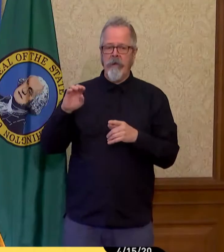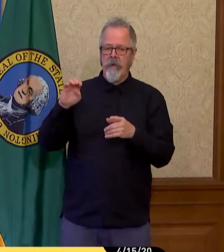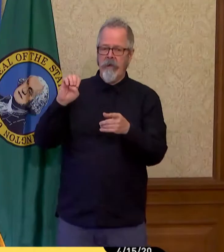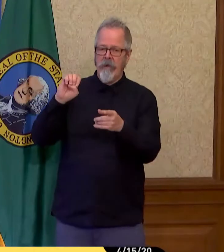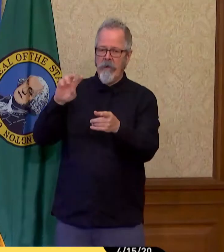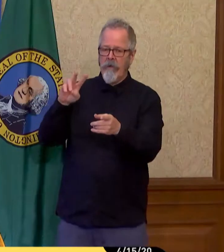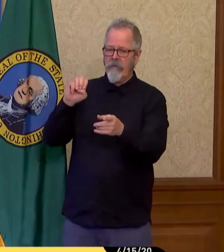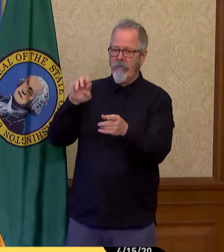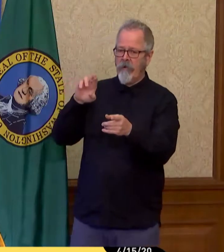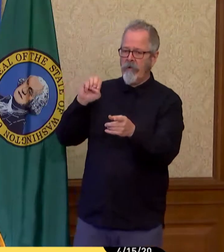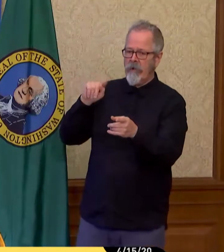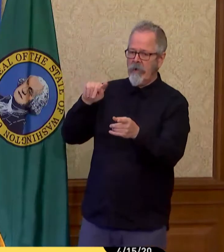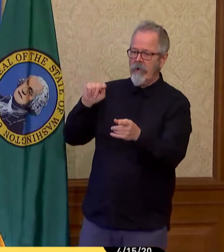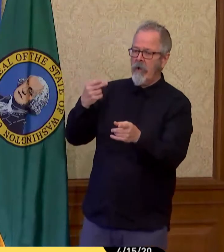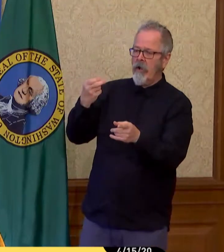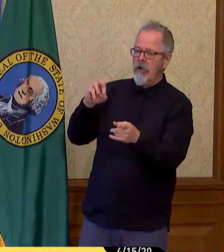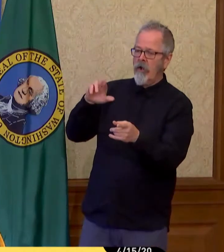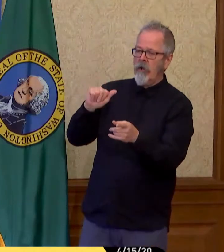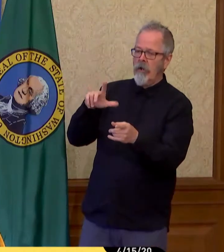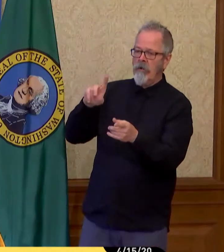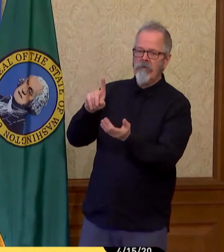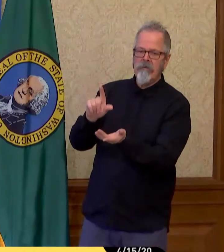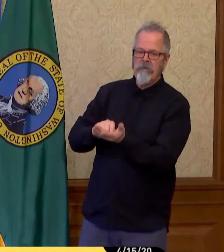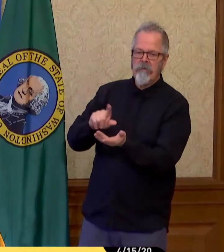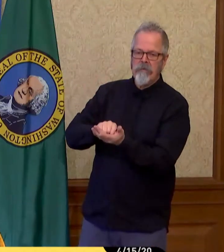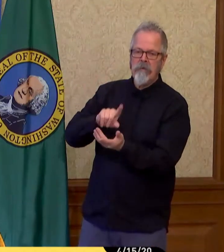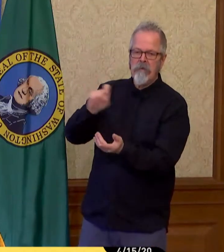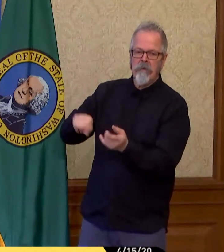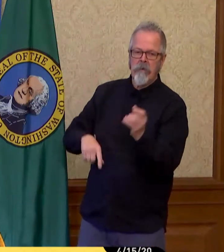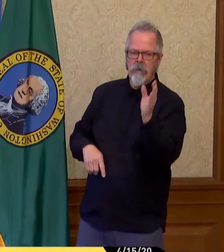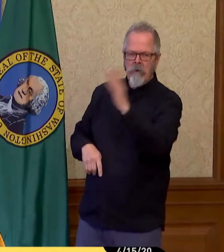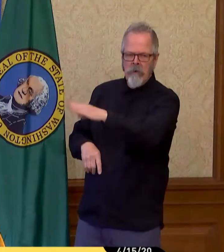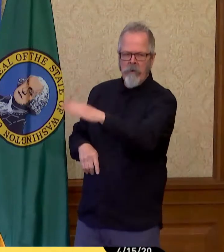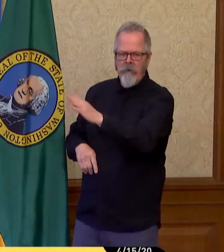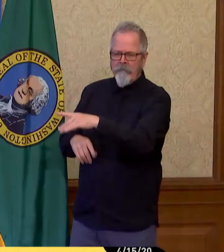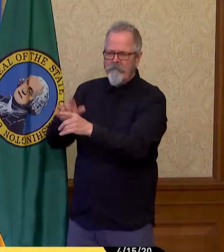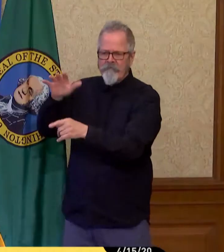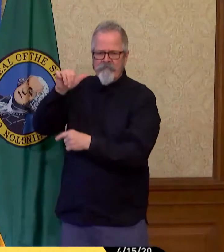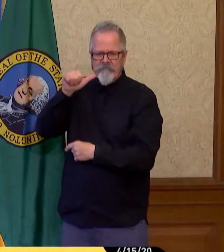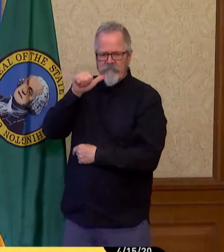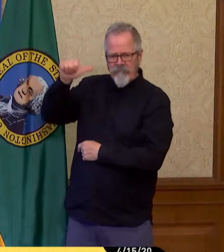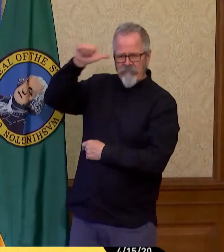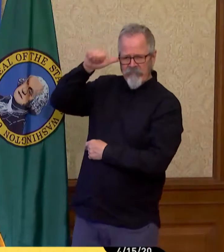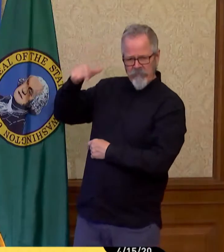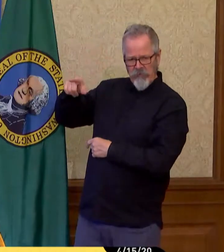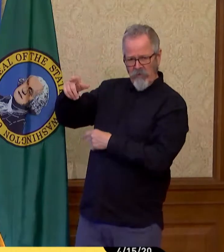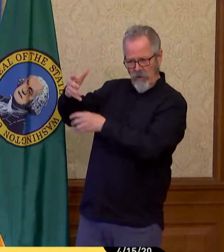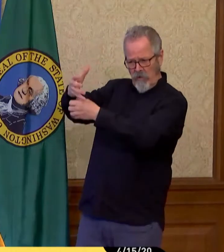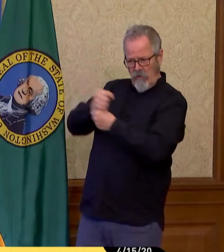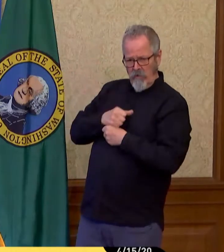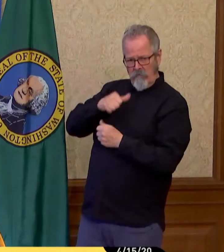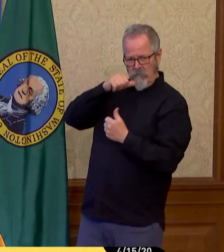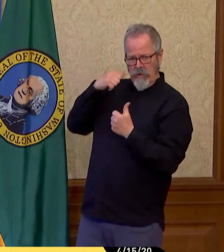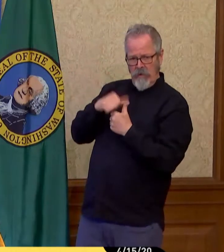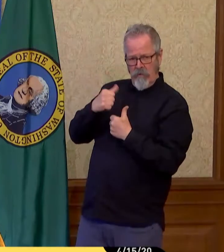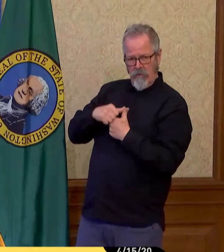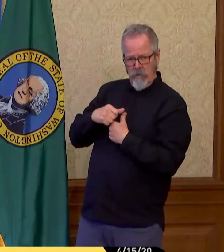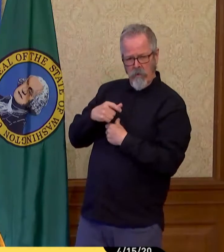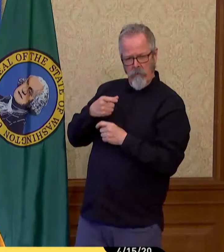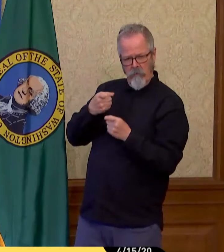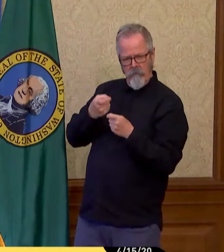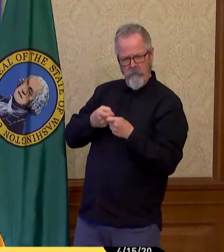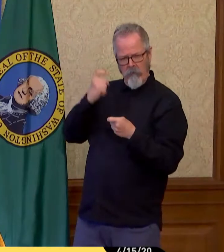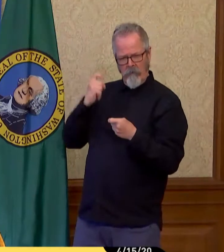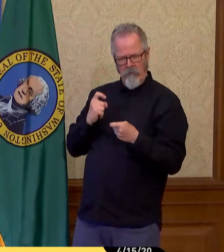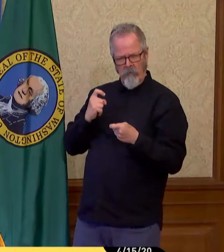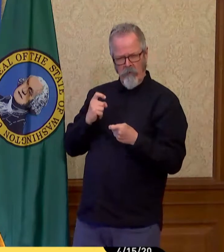laborers and builders with a whole plan and approach for restarting in phases the construction